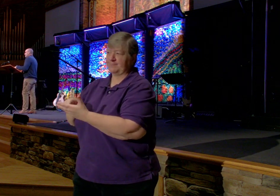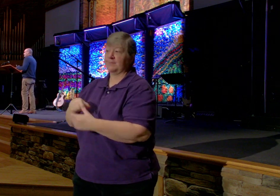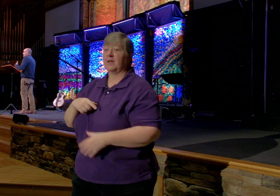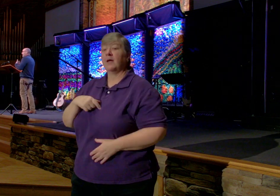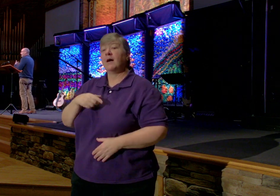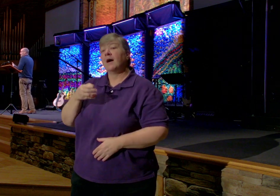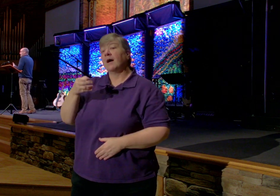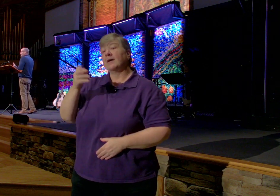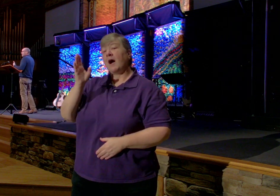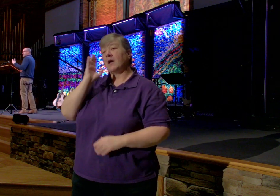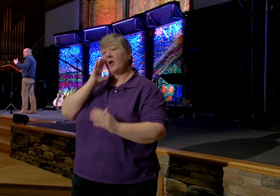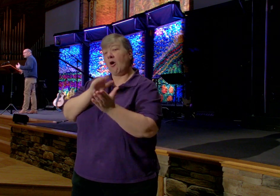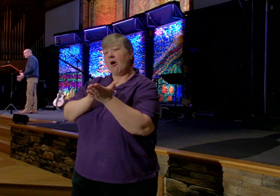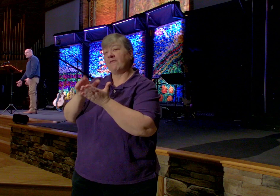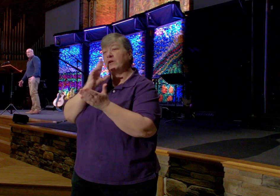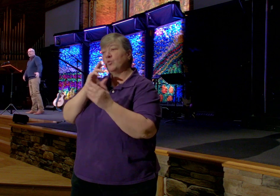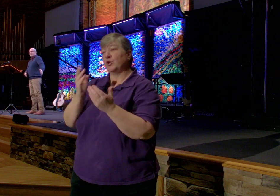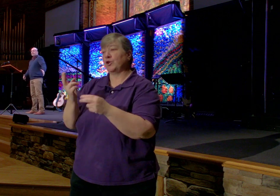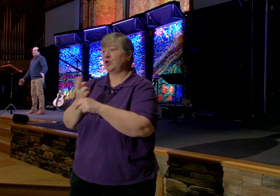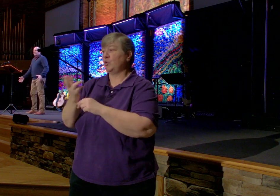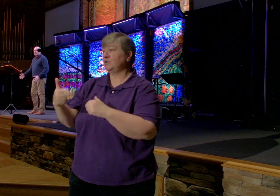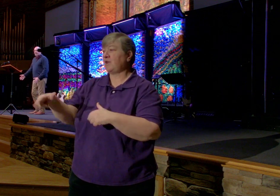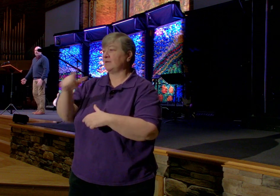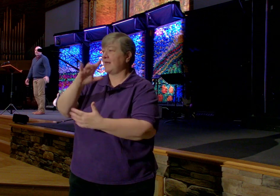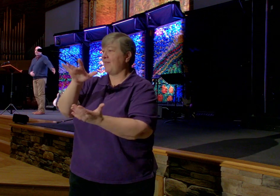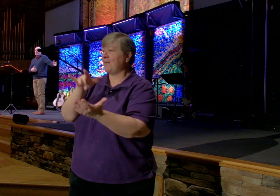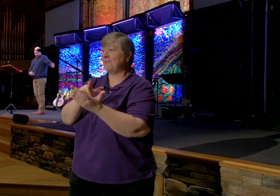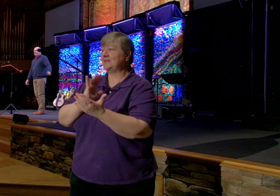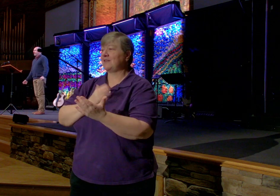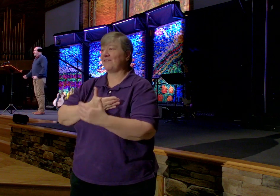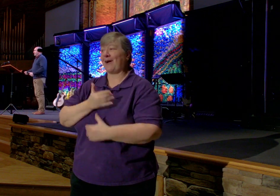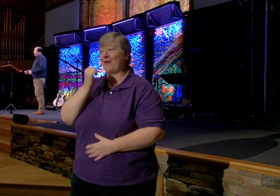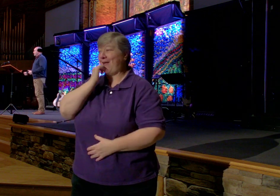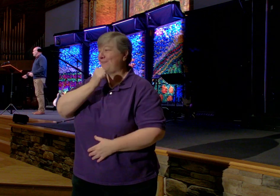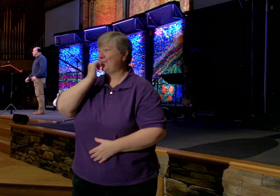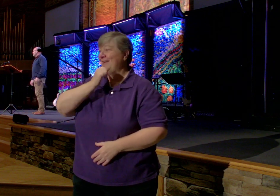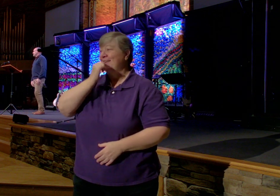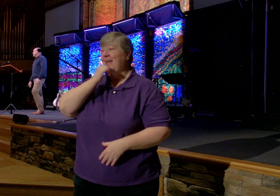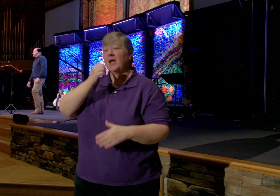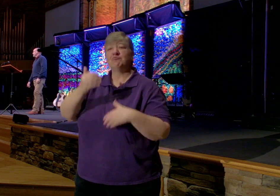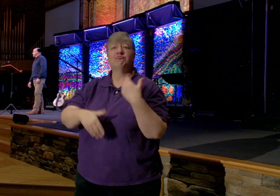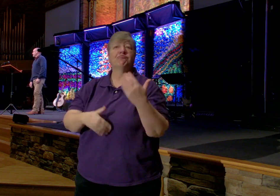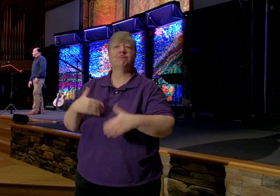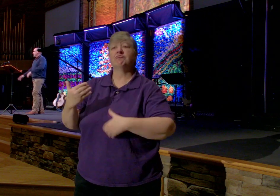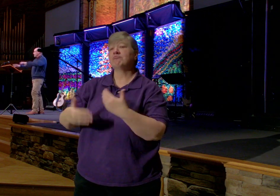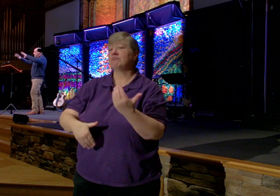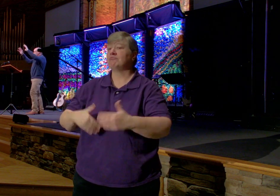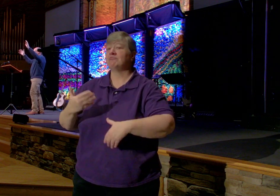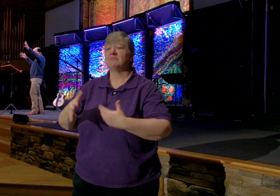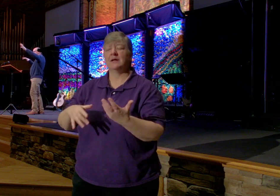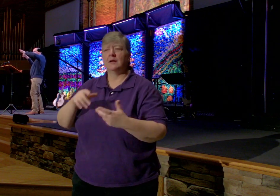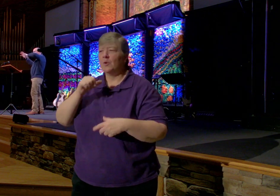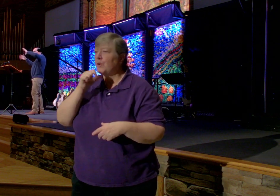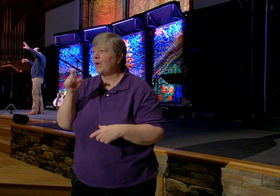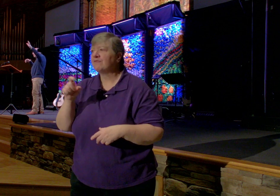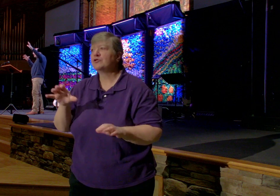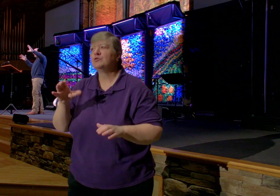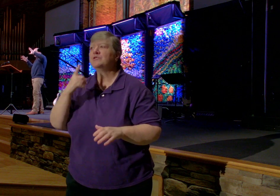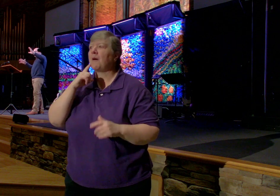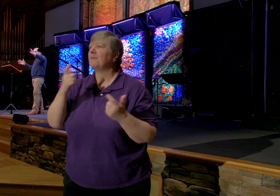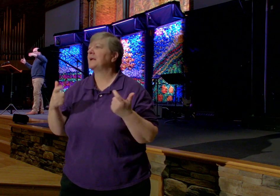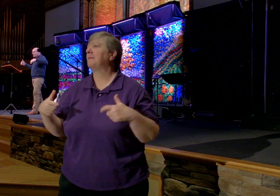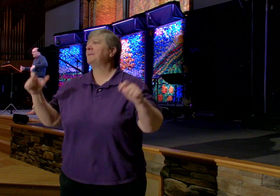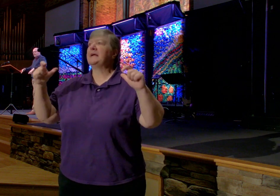you realize that God is going to often use us just in the midst of our everyday routines? It's not like we have